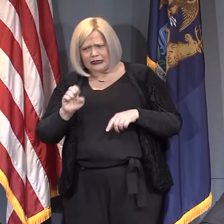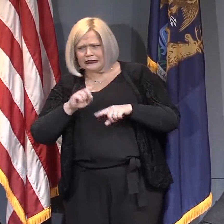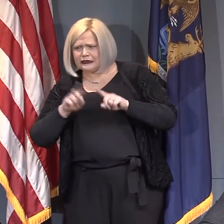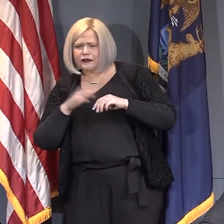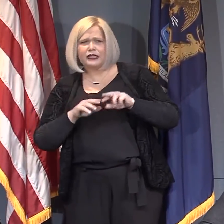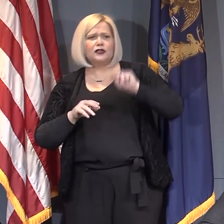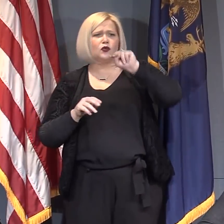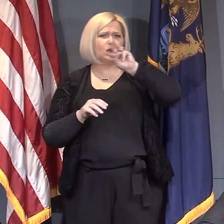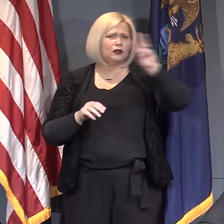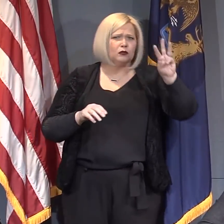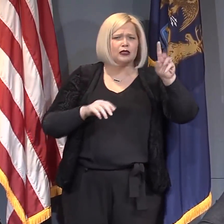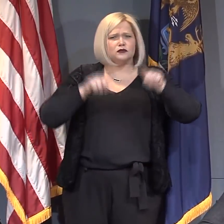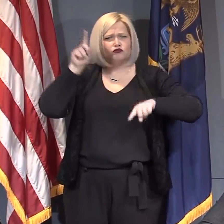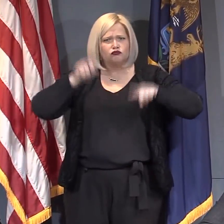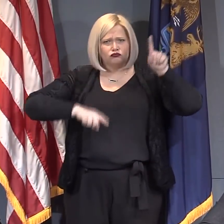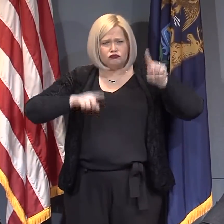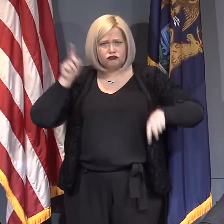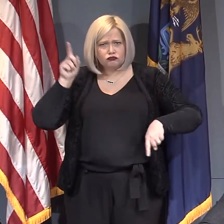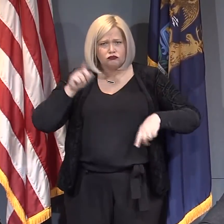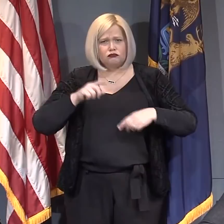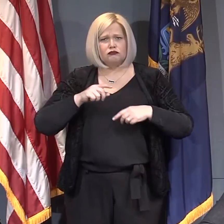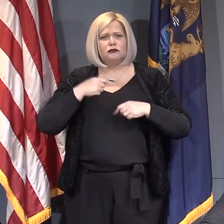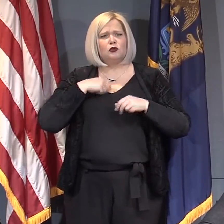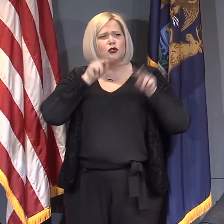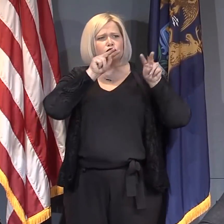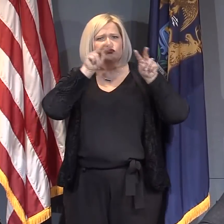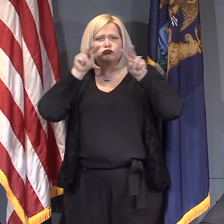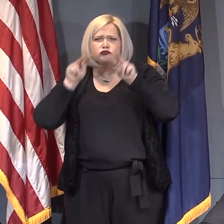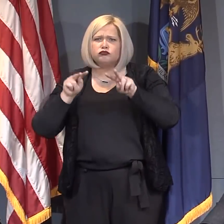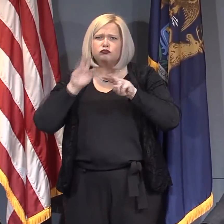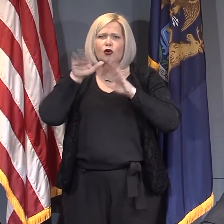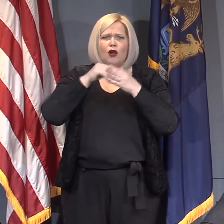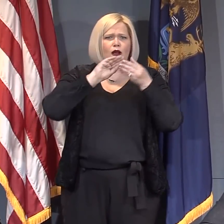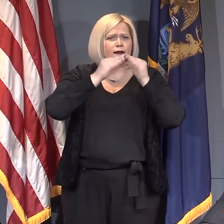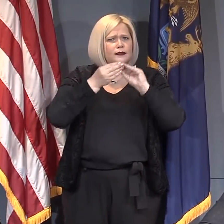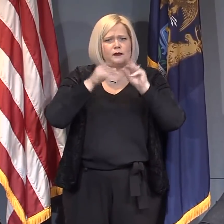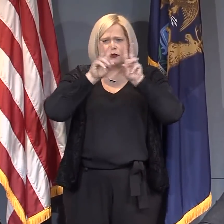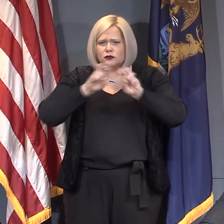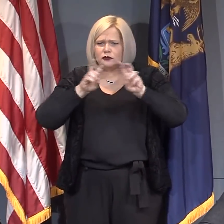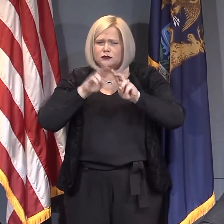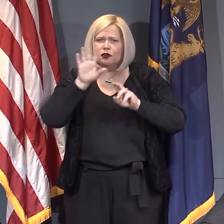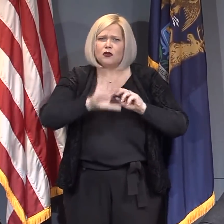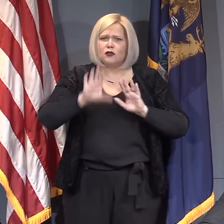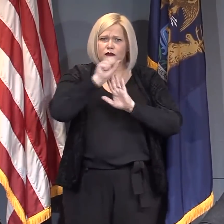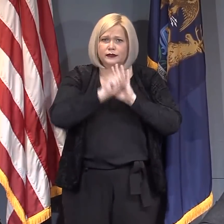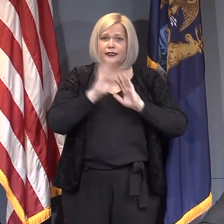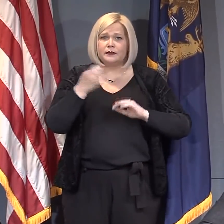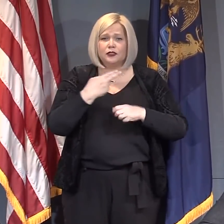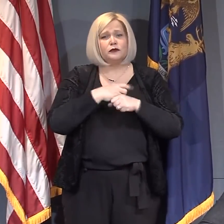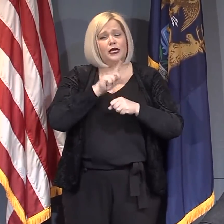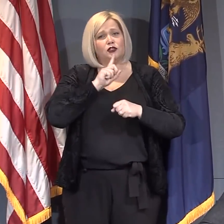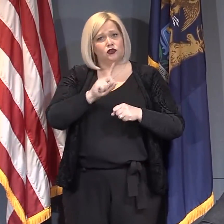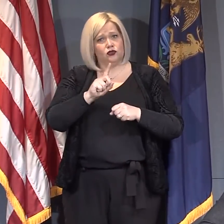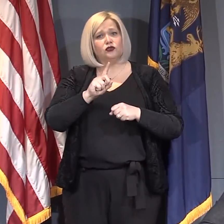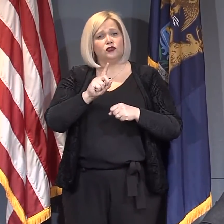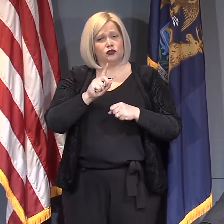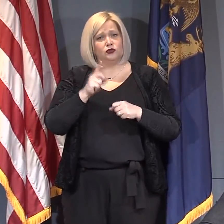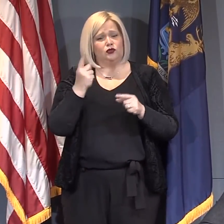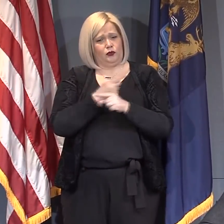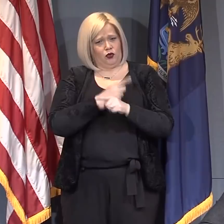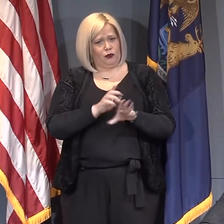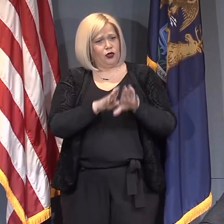those areas will see. We're keeping a close eye on data all across the state so that we can make sure we are